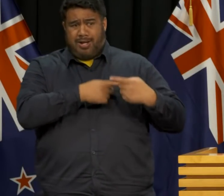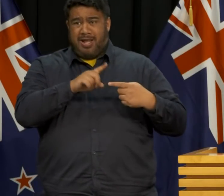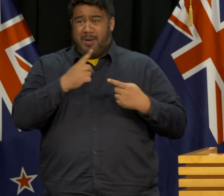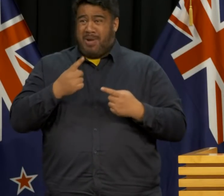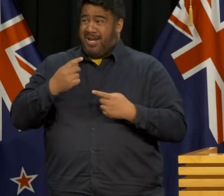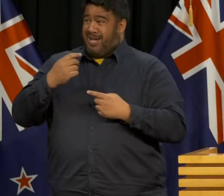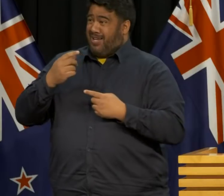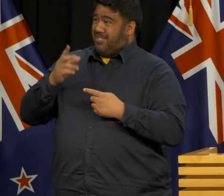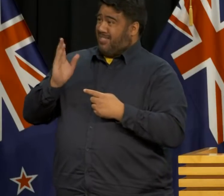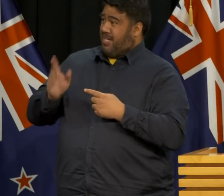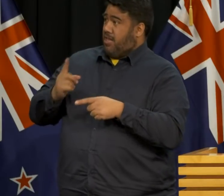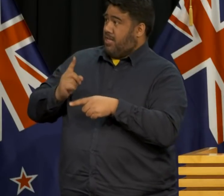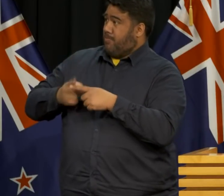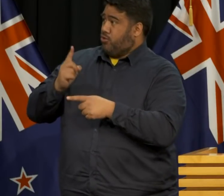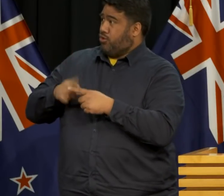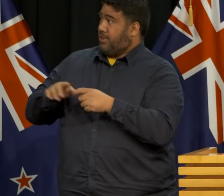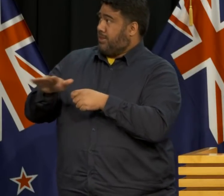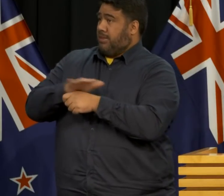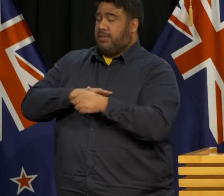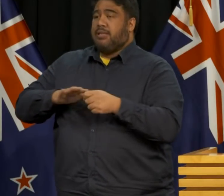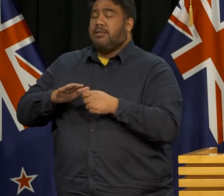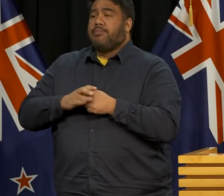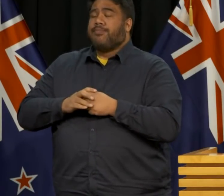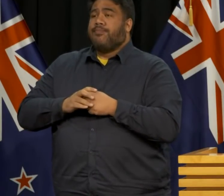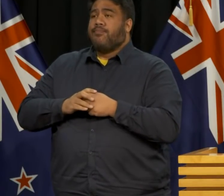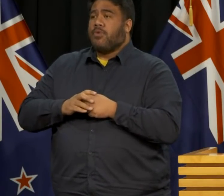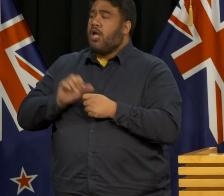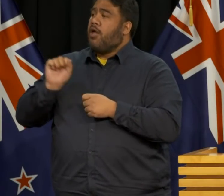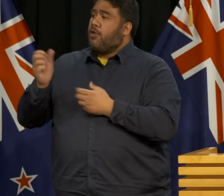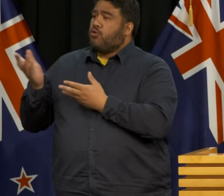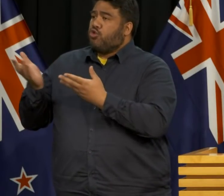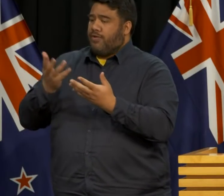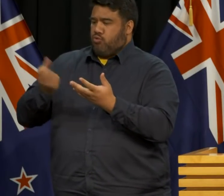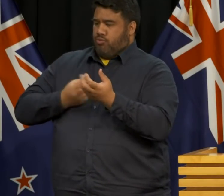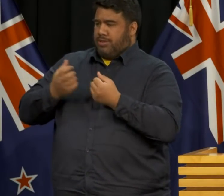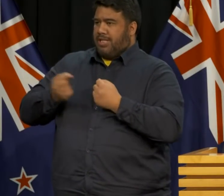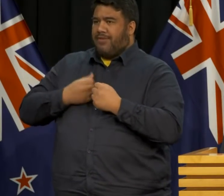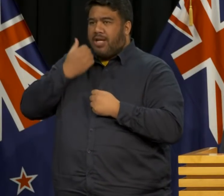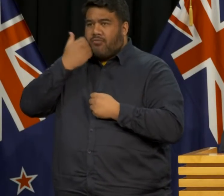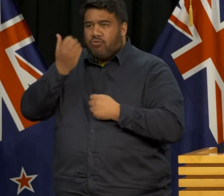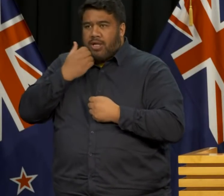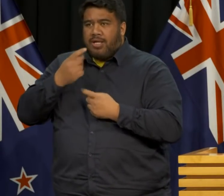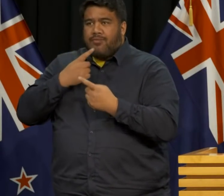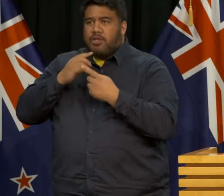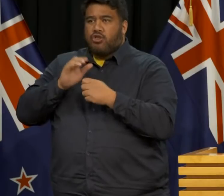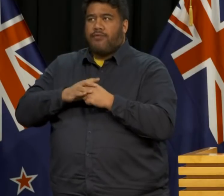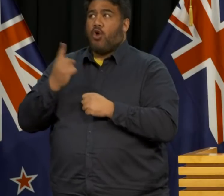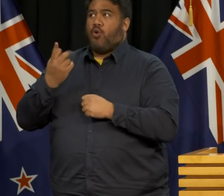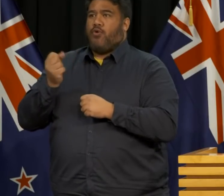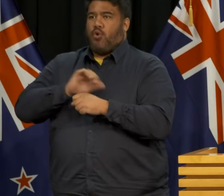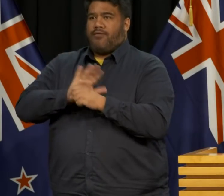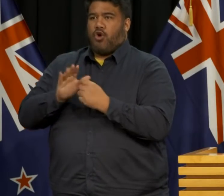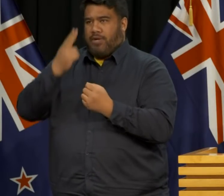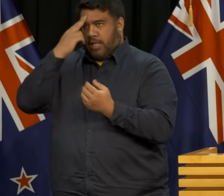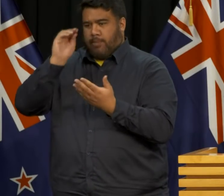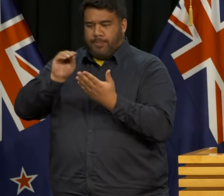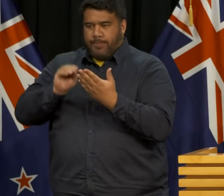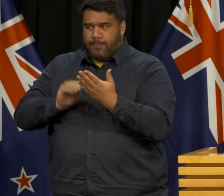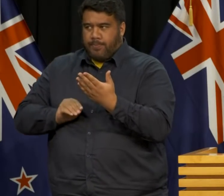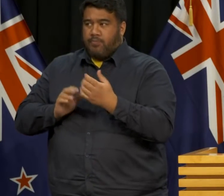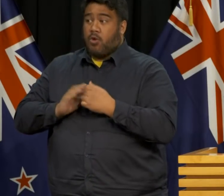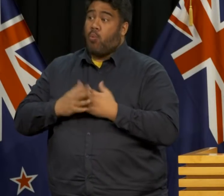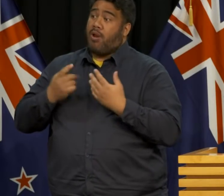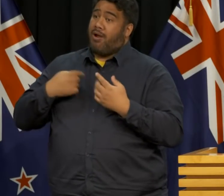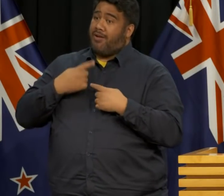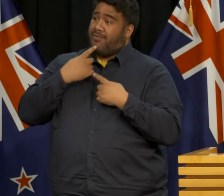daily list or, daily spreadsheet of COVID-19 patients? I've asked the Ministry of Health and all of the relevant agencies to look very closely